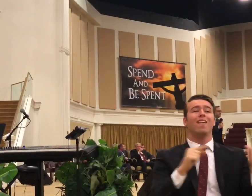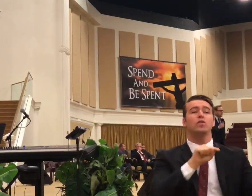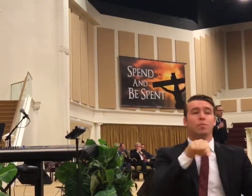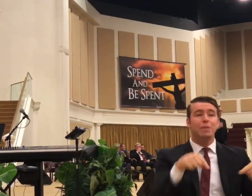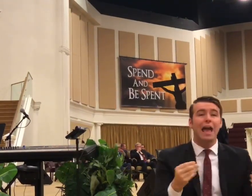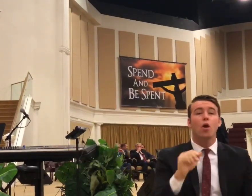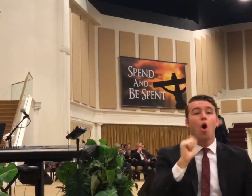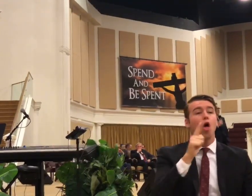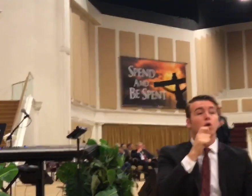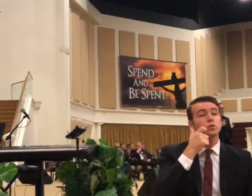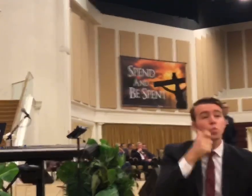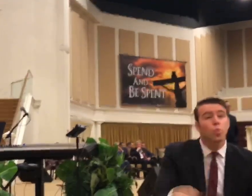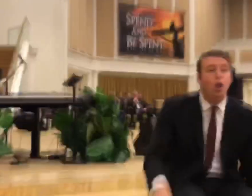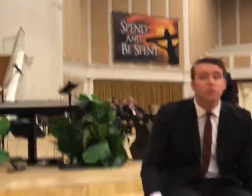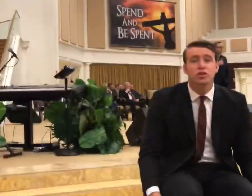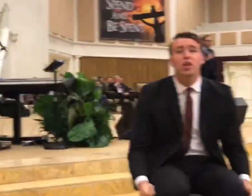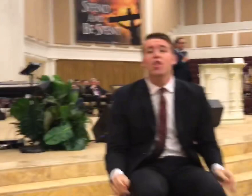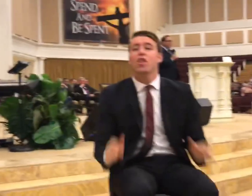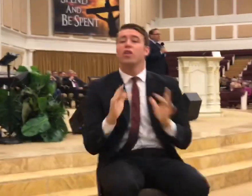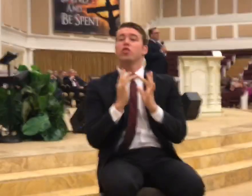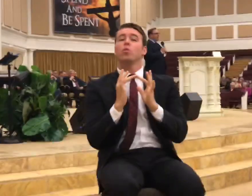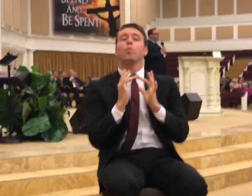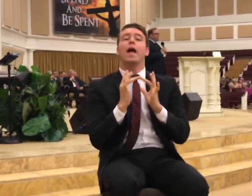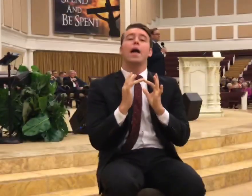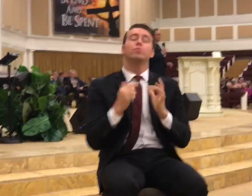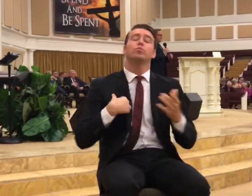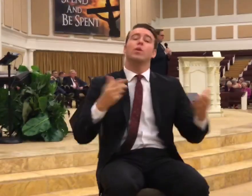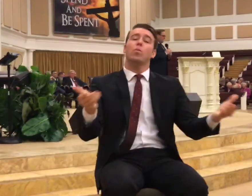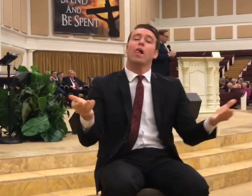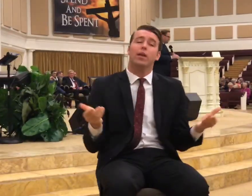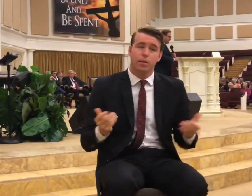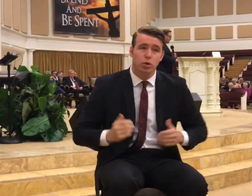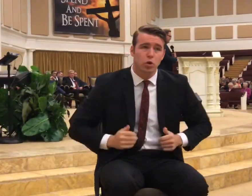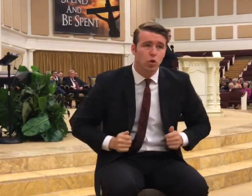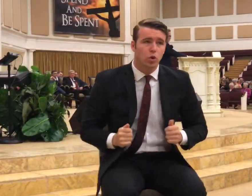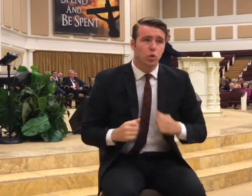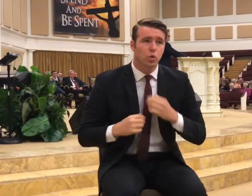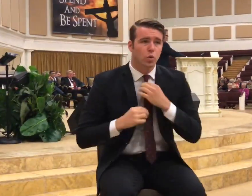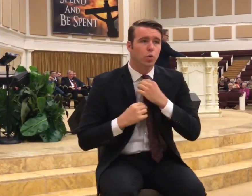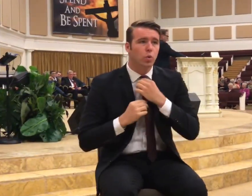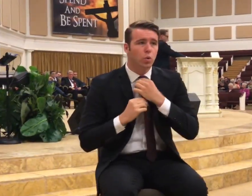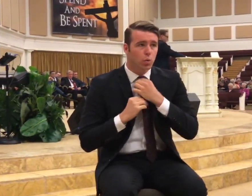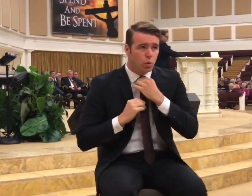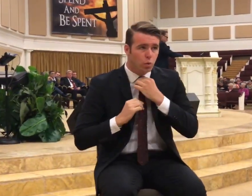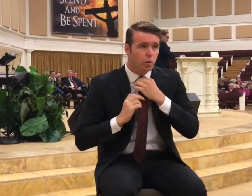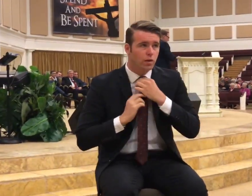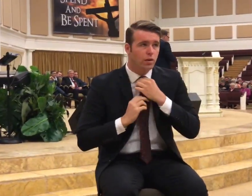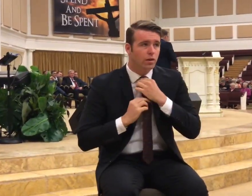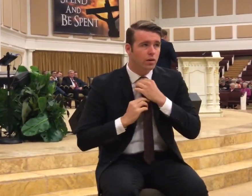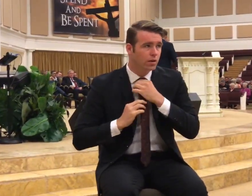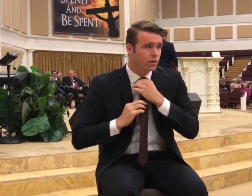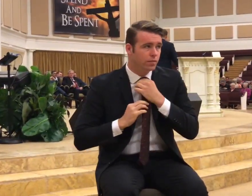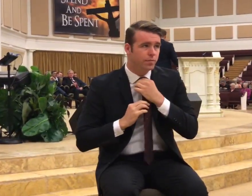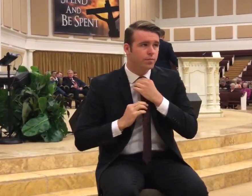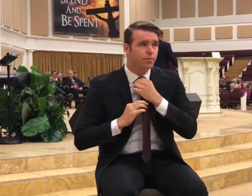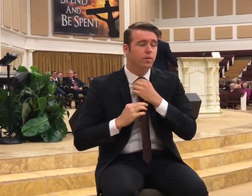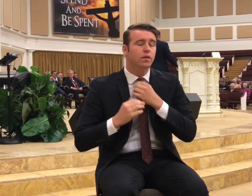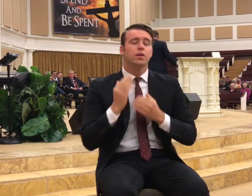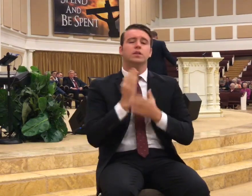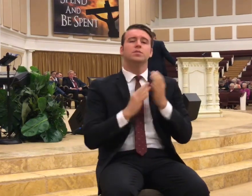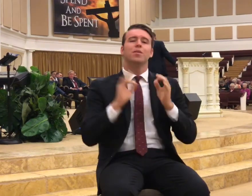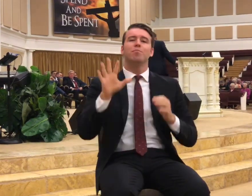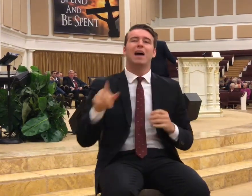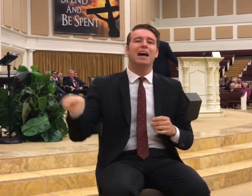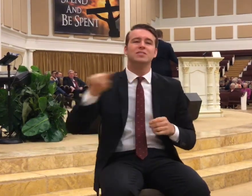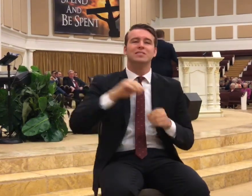those watching via the web. We welcome you, and I received updates from a couple of